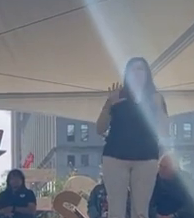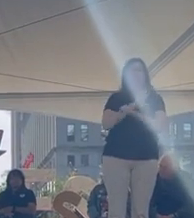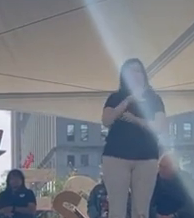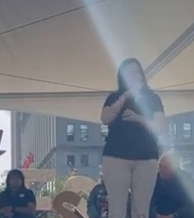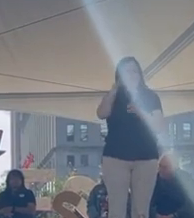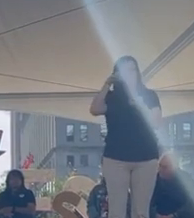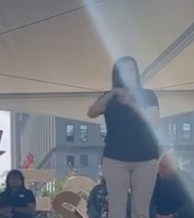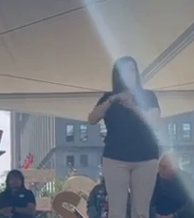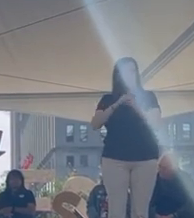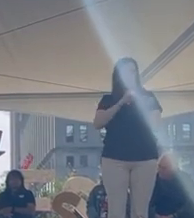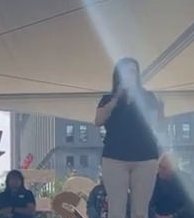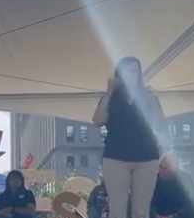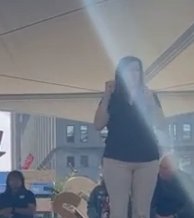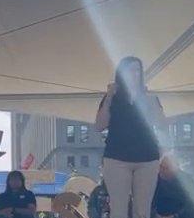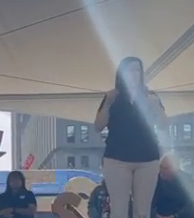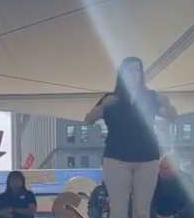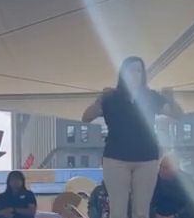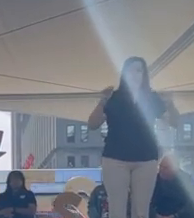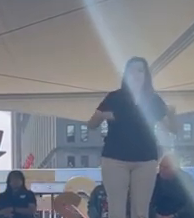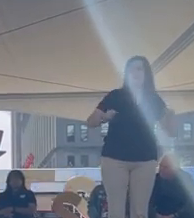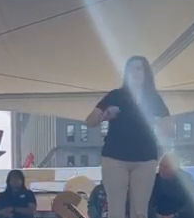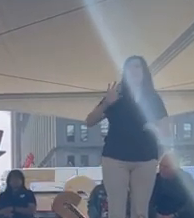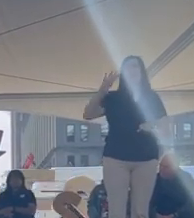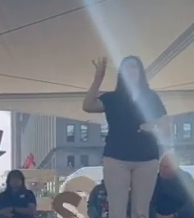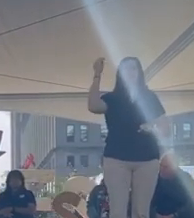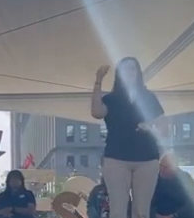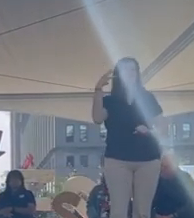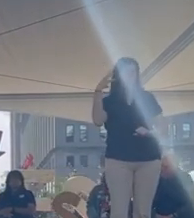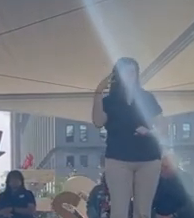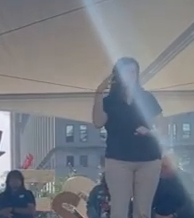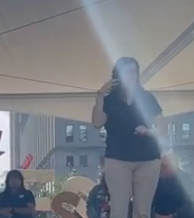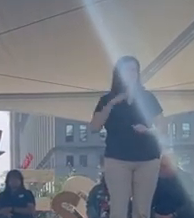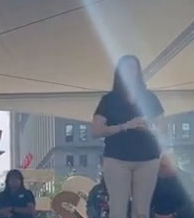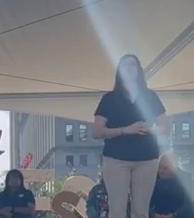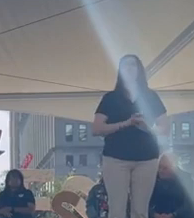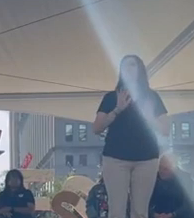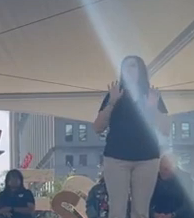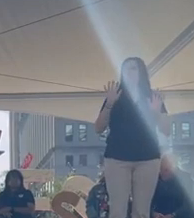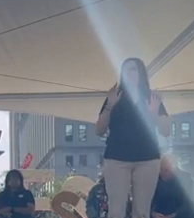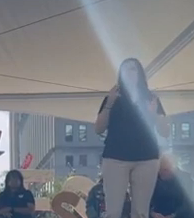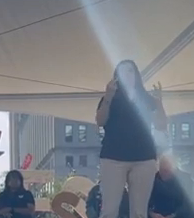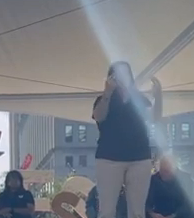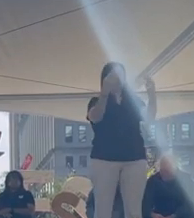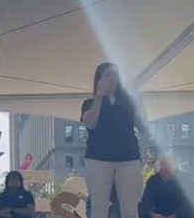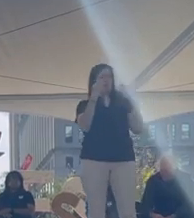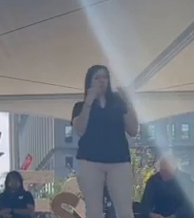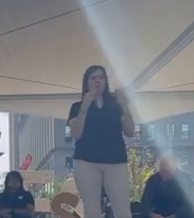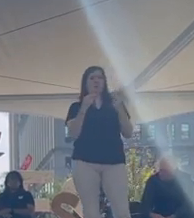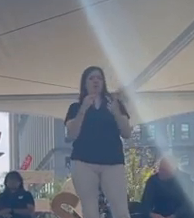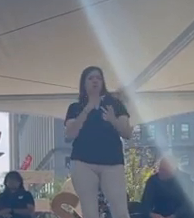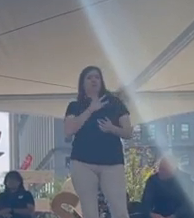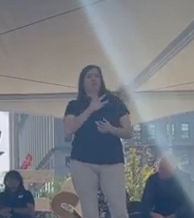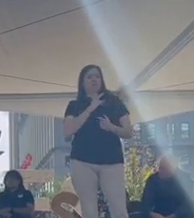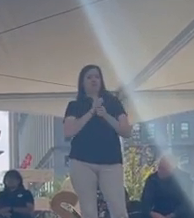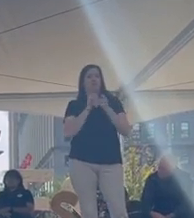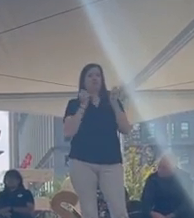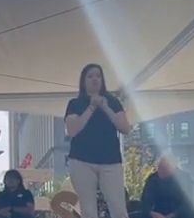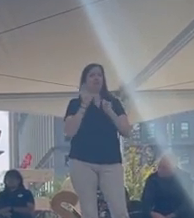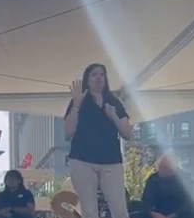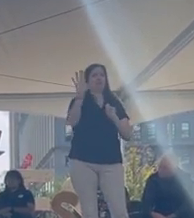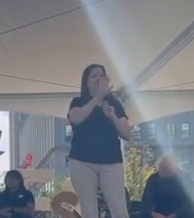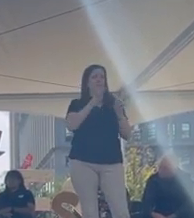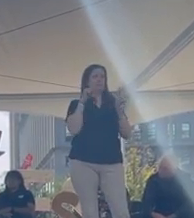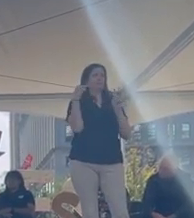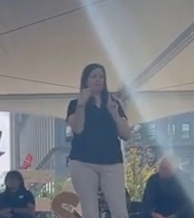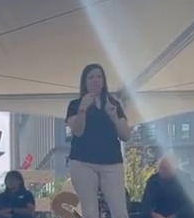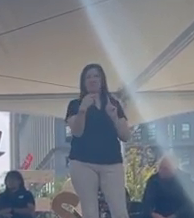strength, ability, and grace look like. Almost instantaneously, they have changed their perceptions.